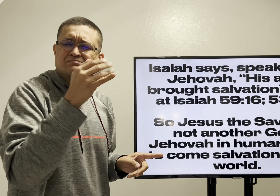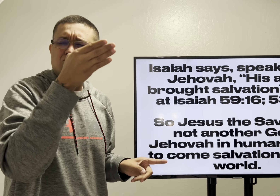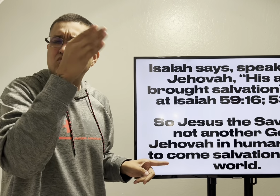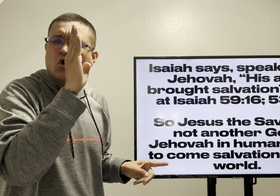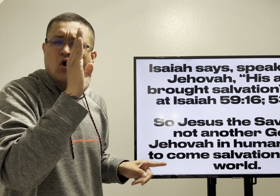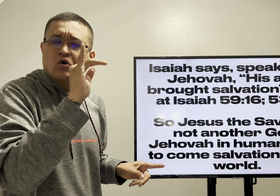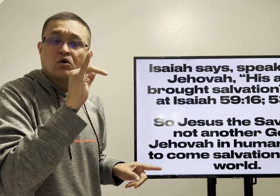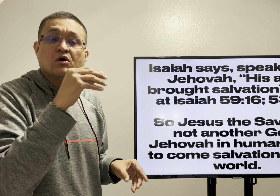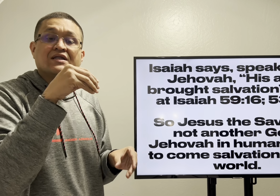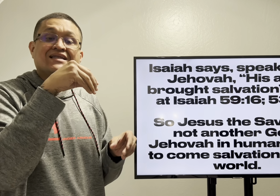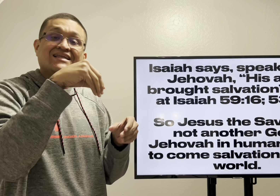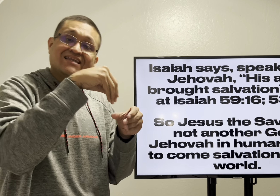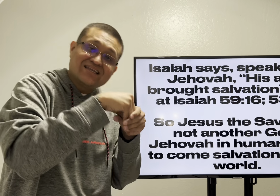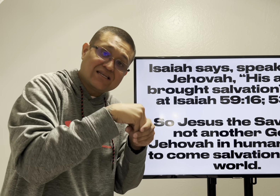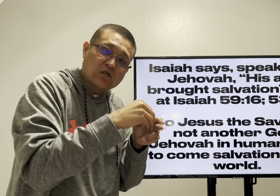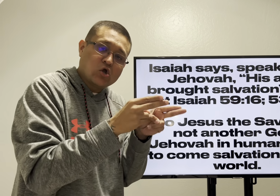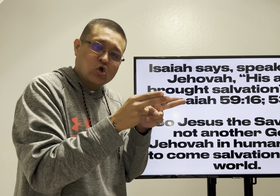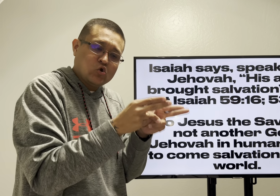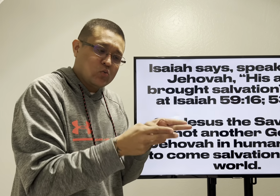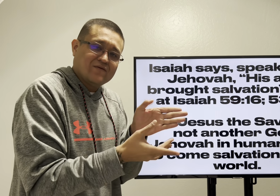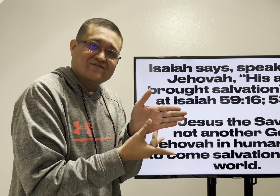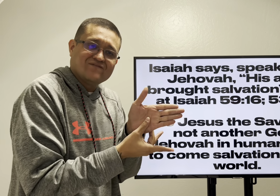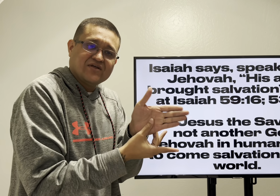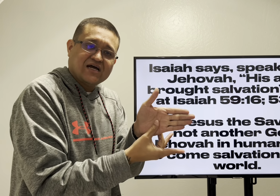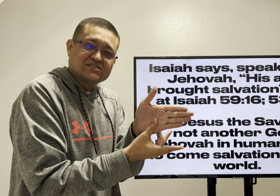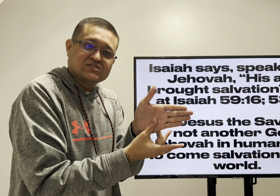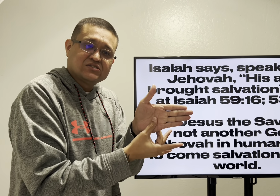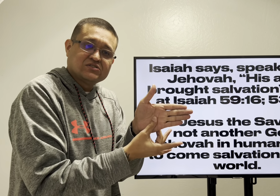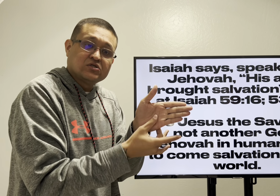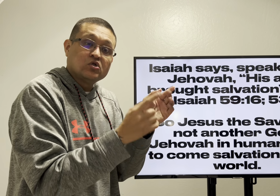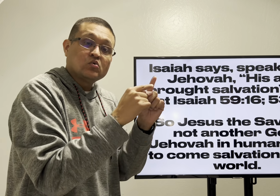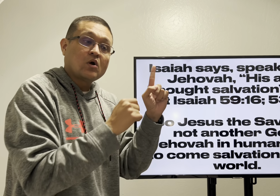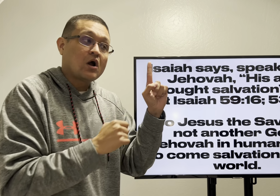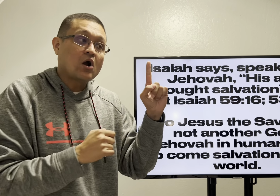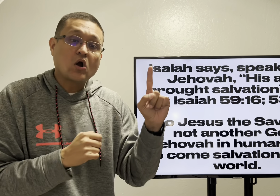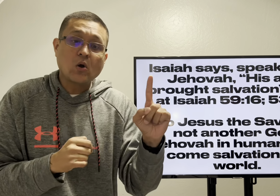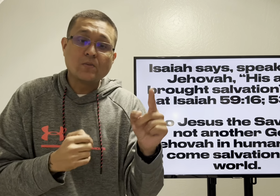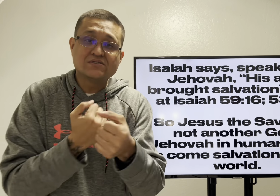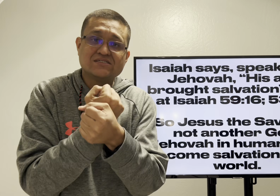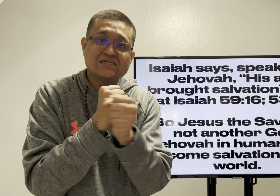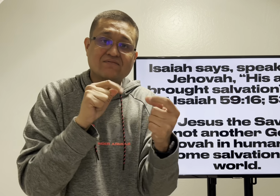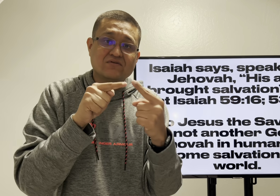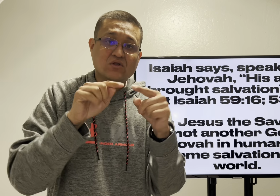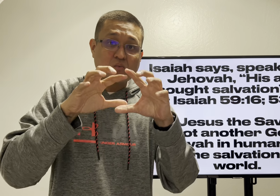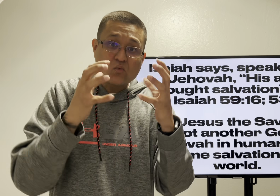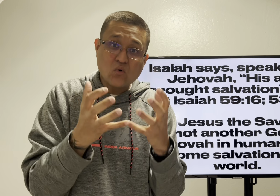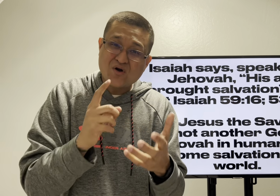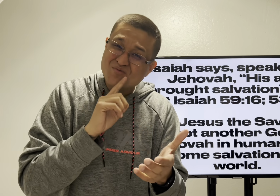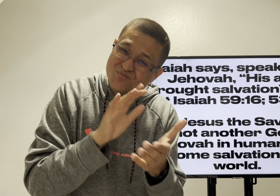Jehovah, again meaning God, in human flesh, to come salvation to the world.